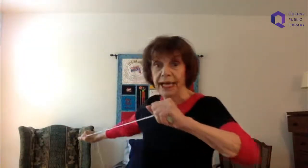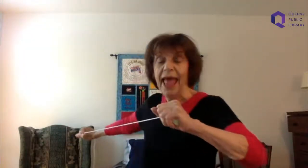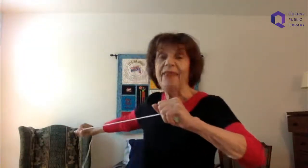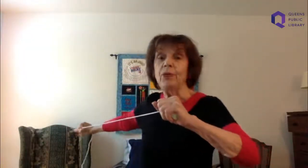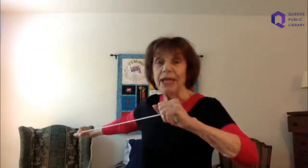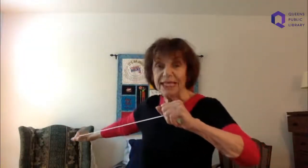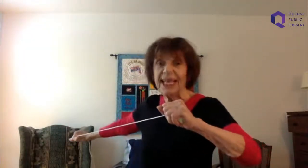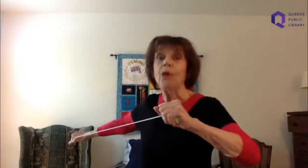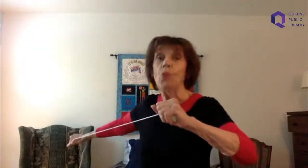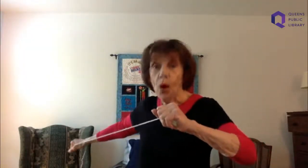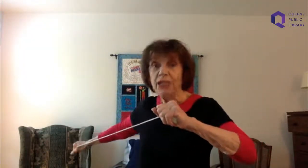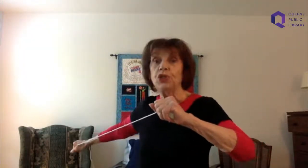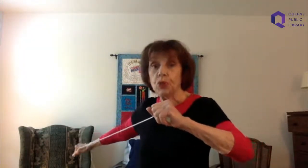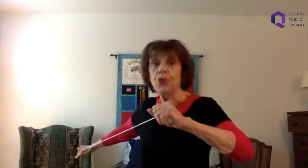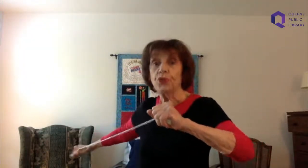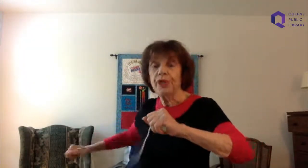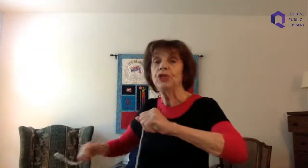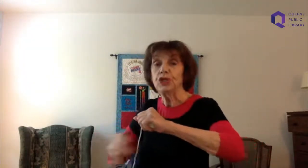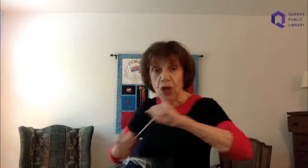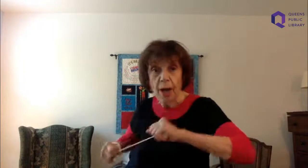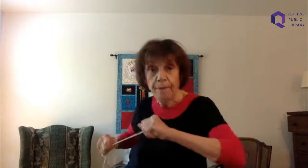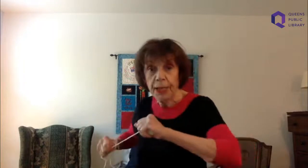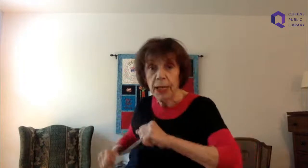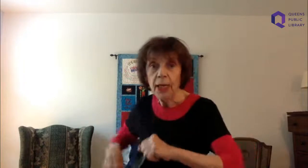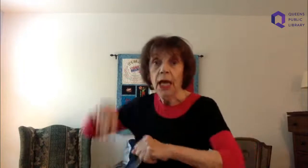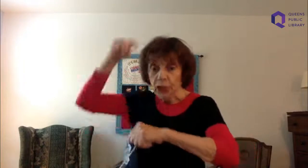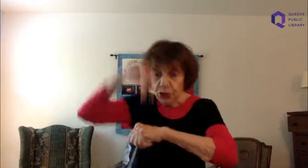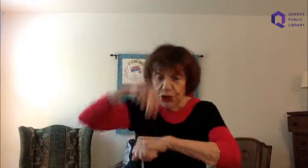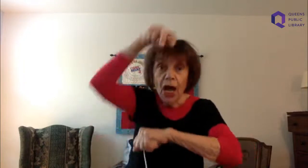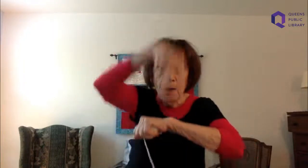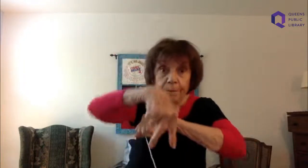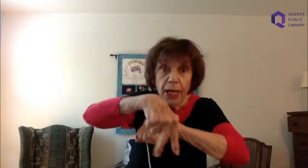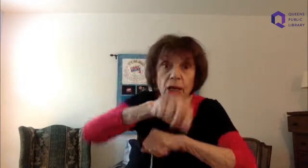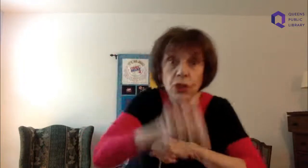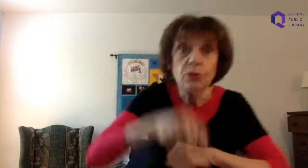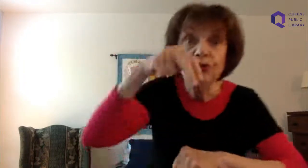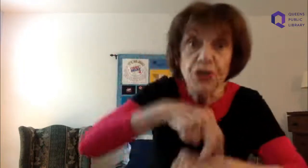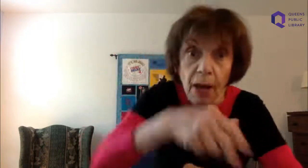And then when I say 1, 2, 3, jump, jump. You